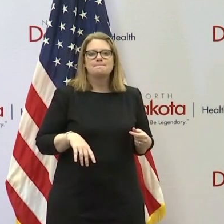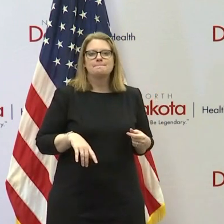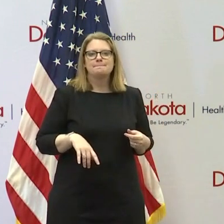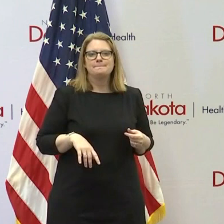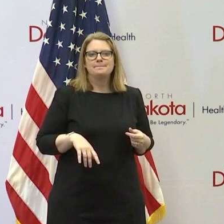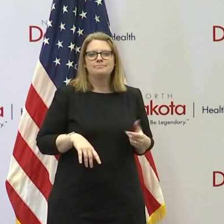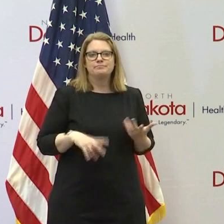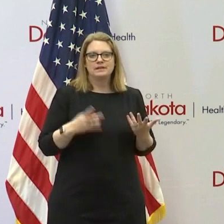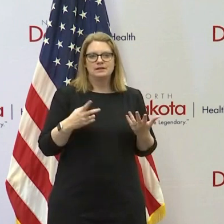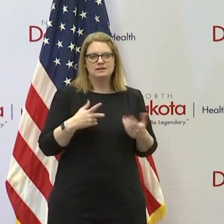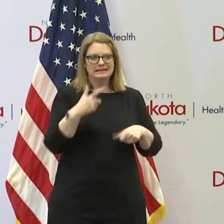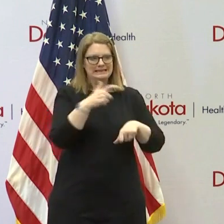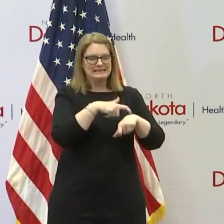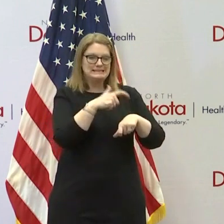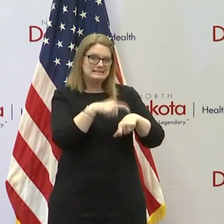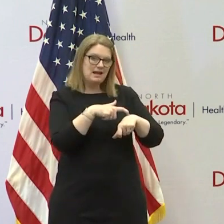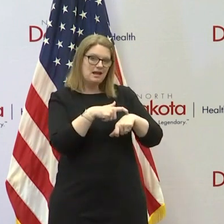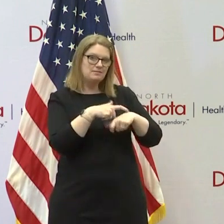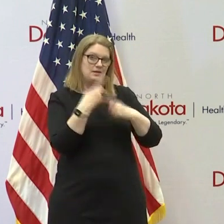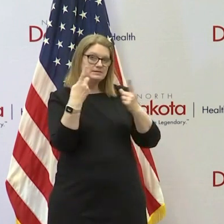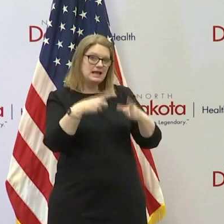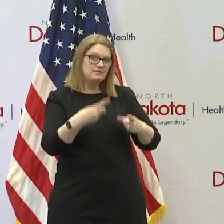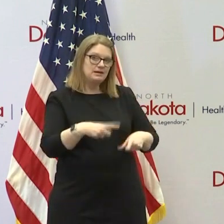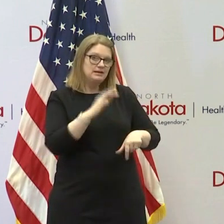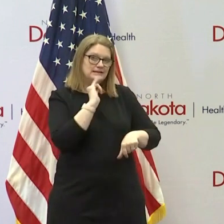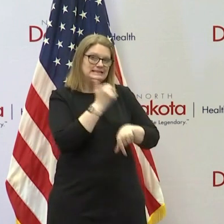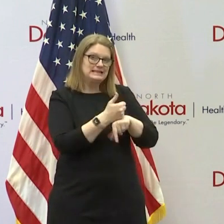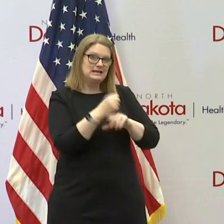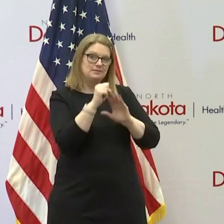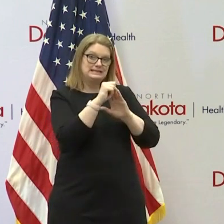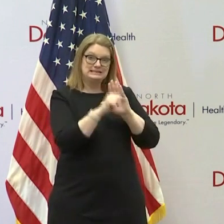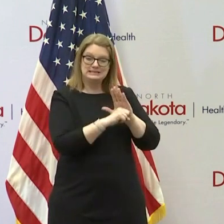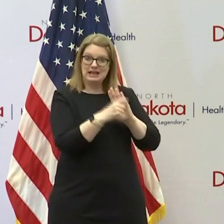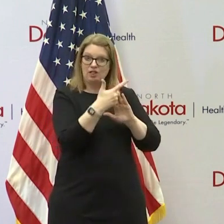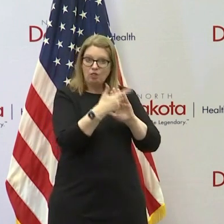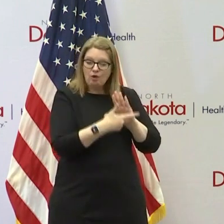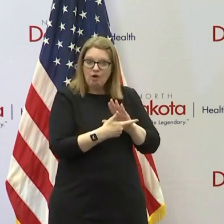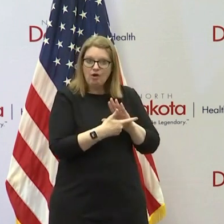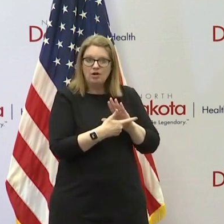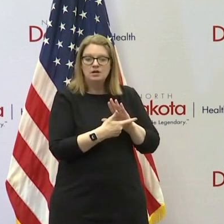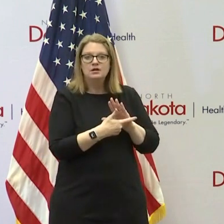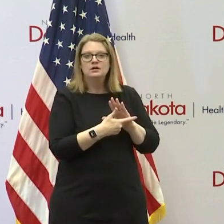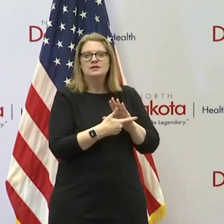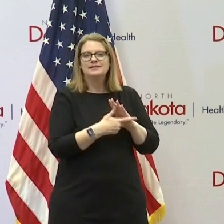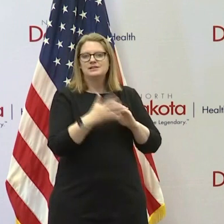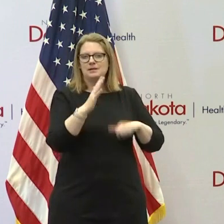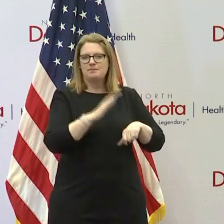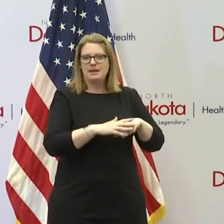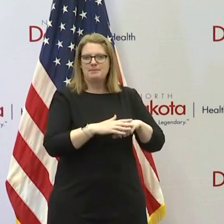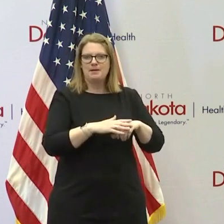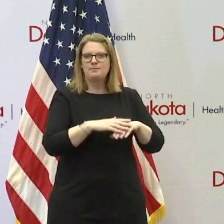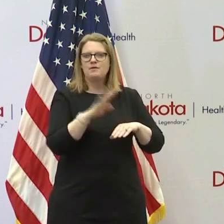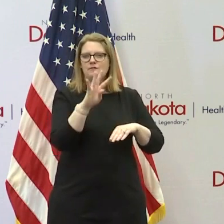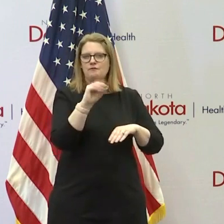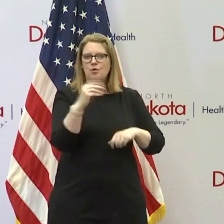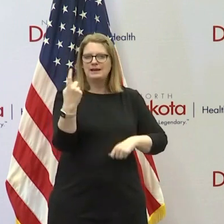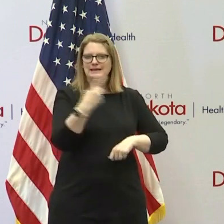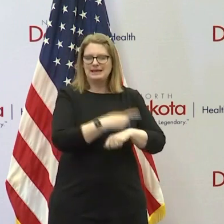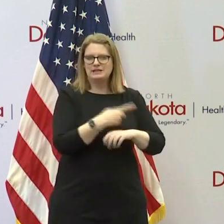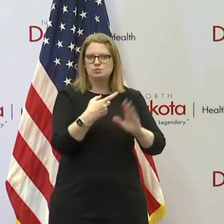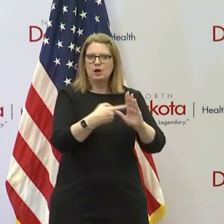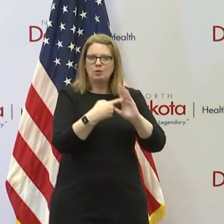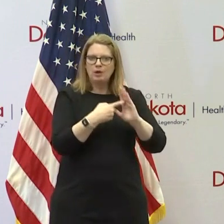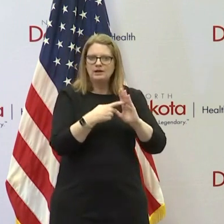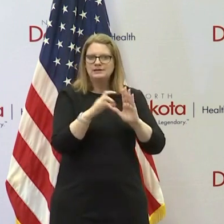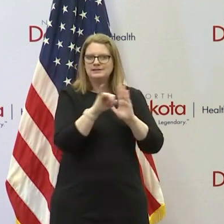this, because of the time frame that was set up in state law. I believe there's a minimum of 40 days required to